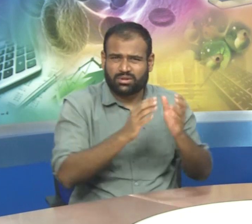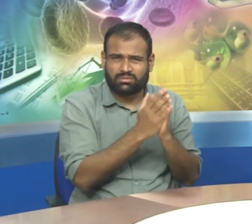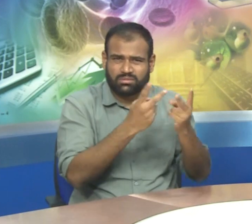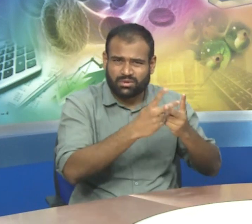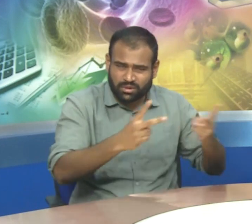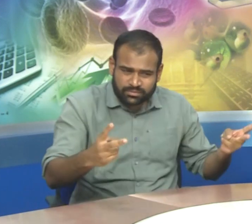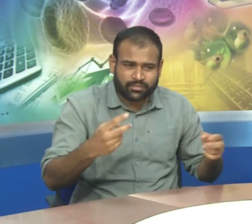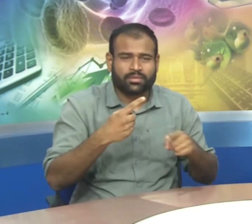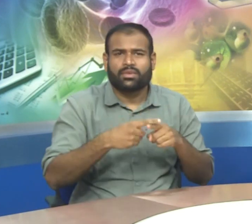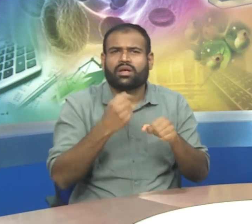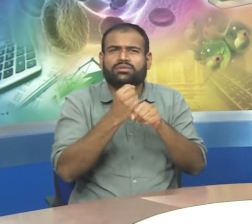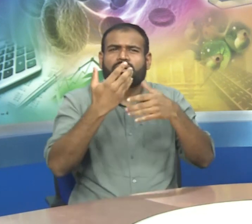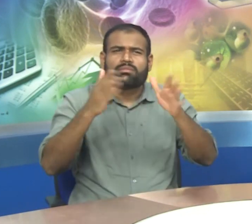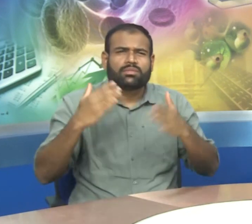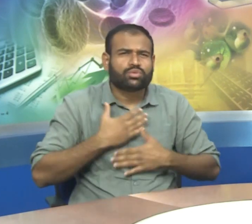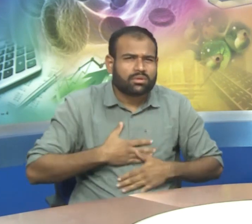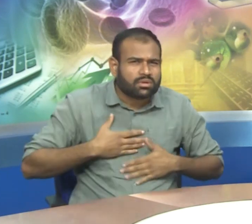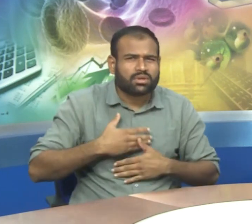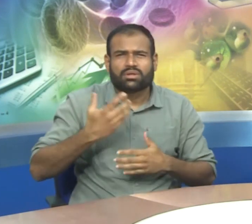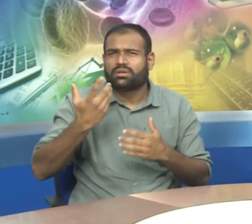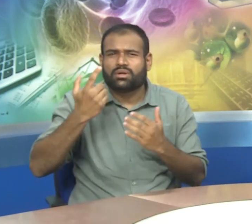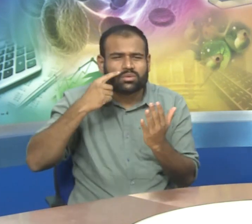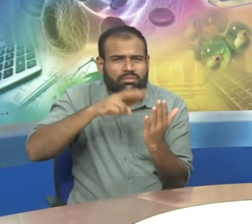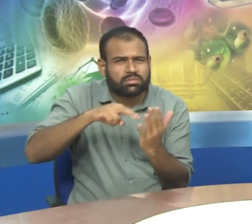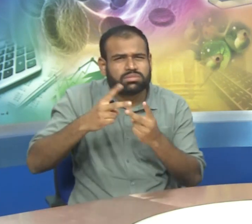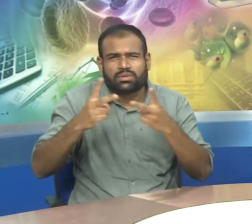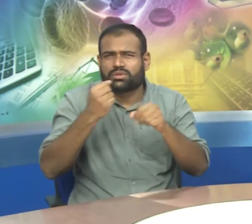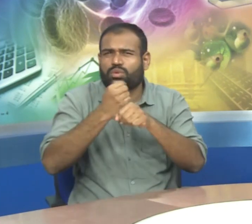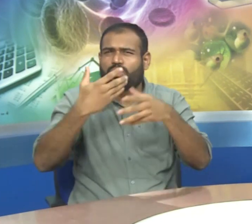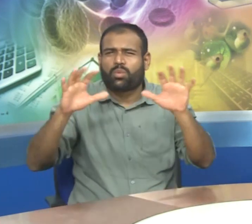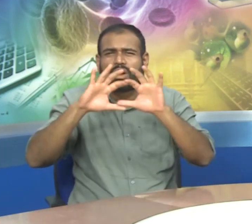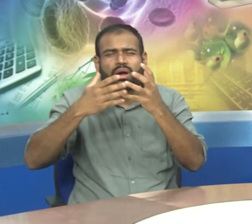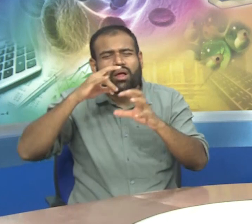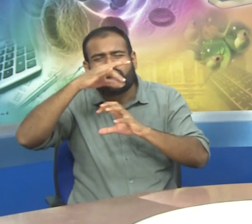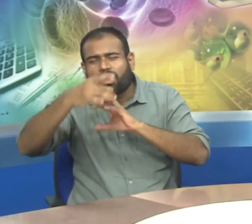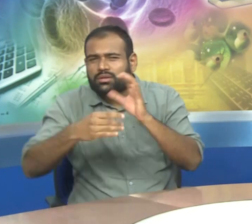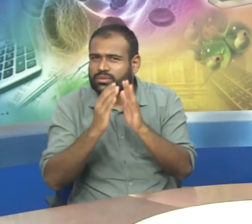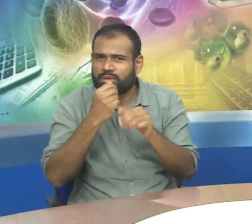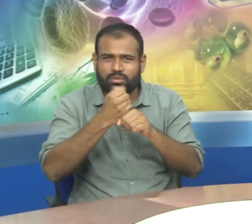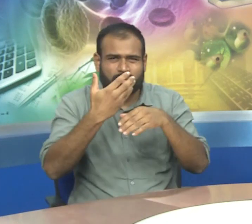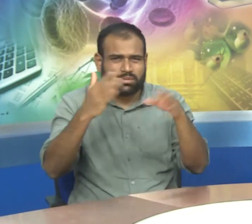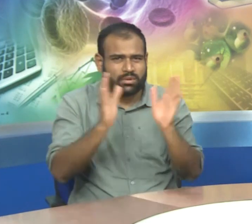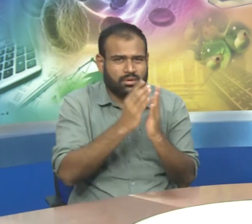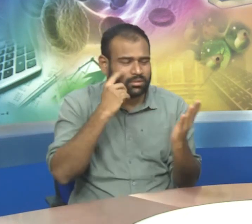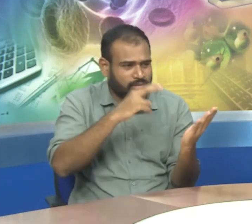Academic, public, and special libraries offer this